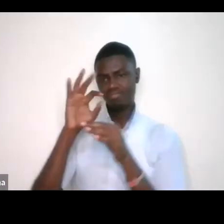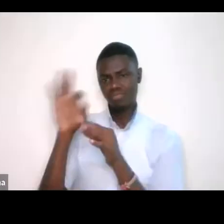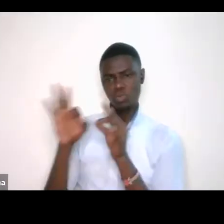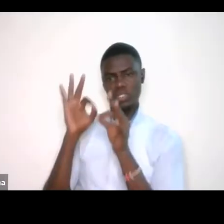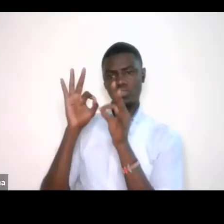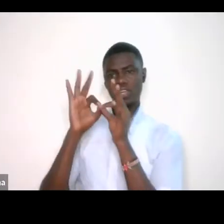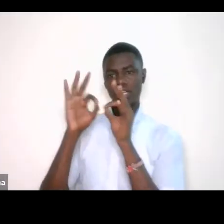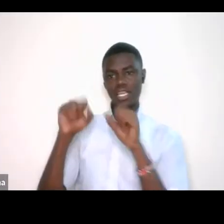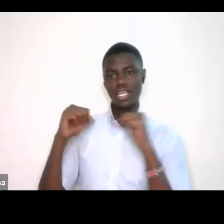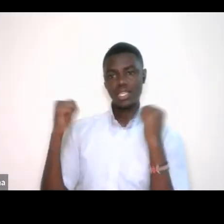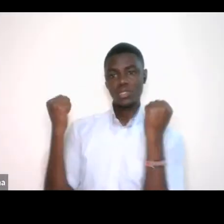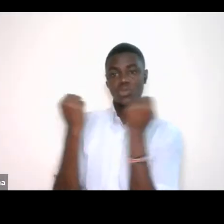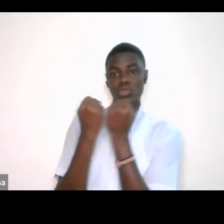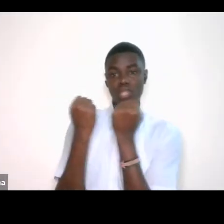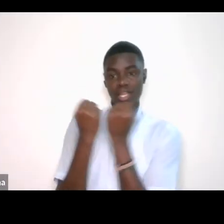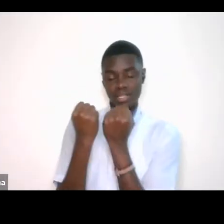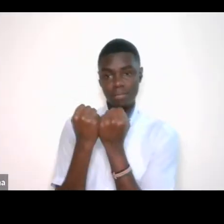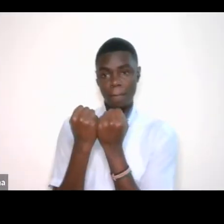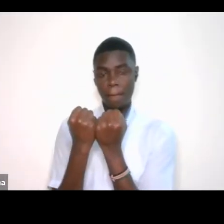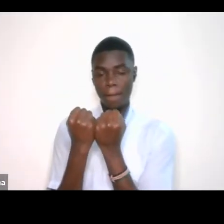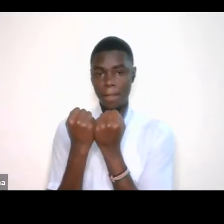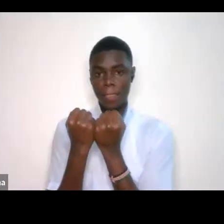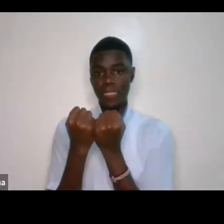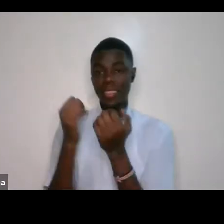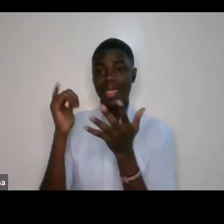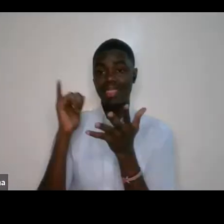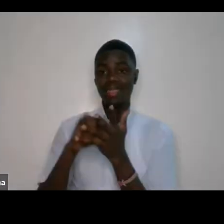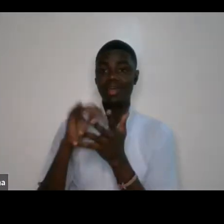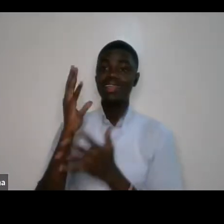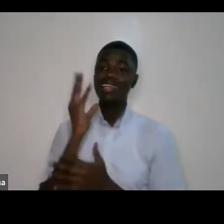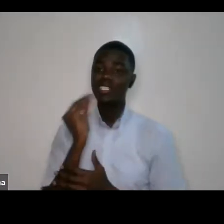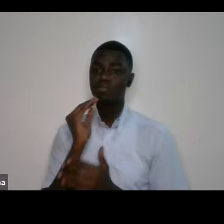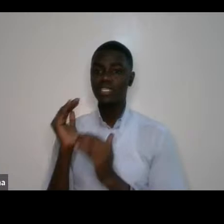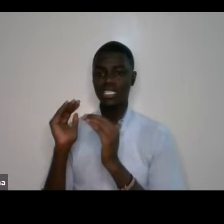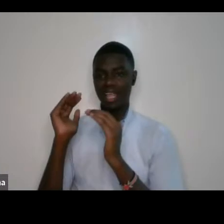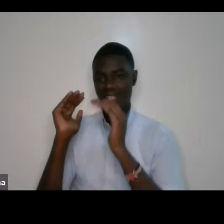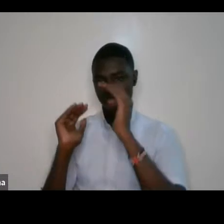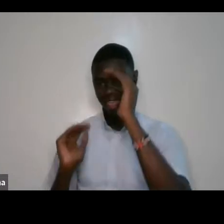societies that experience inequality,